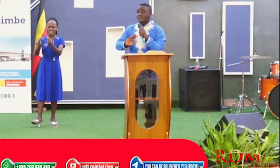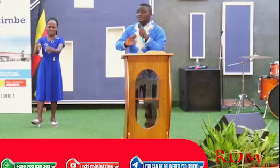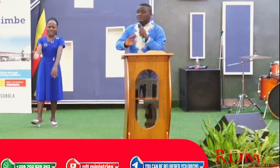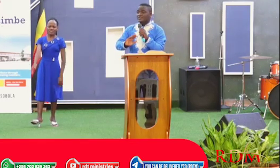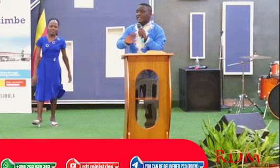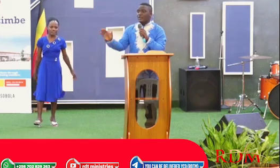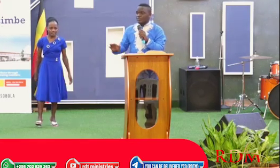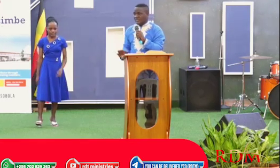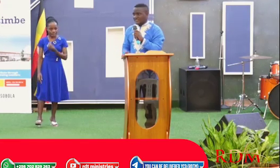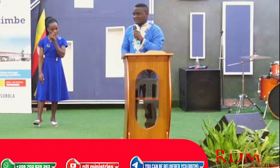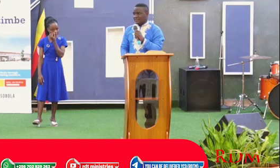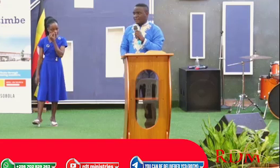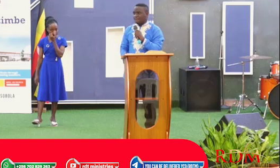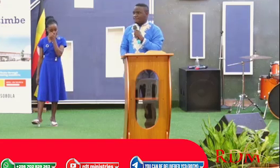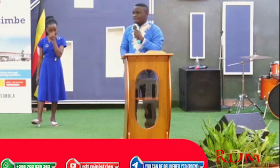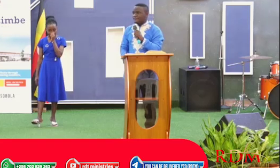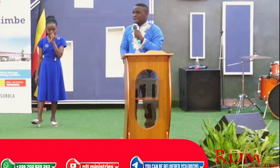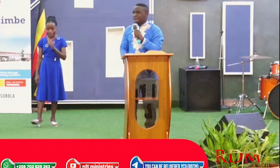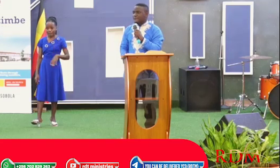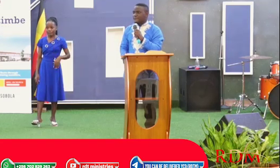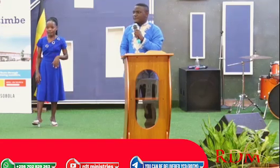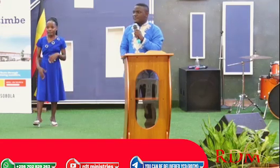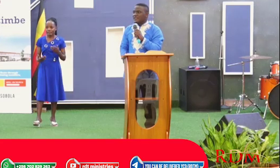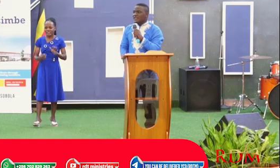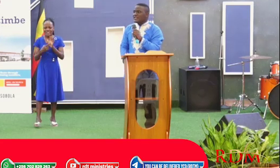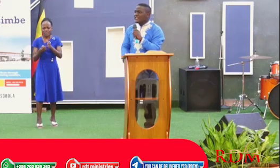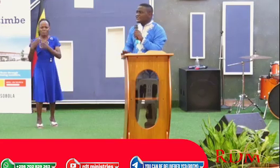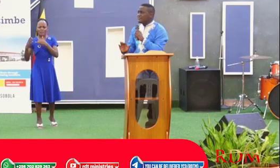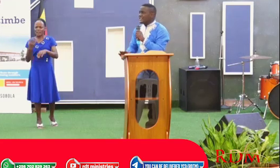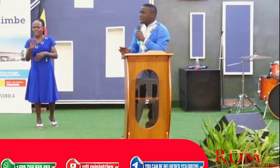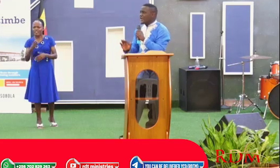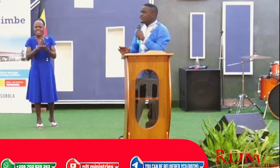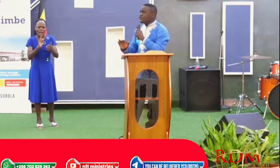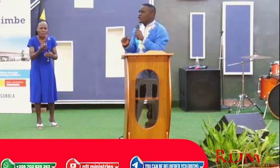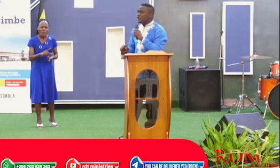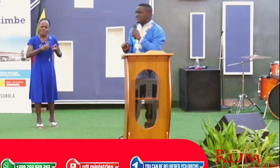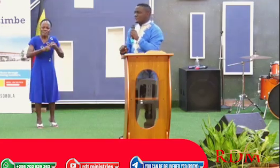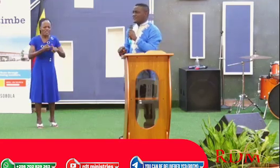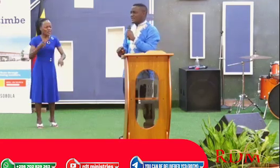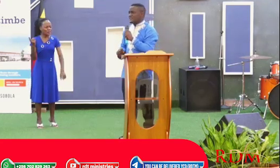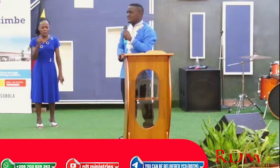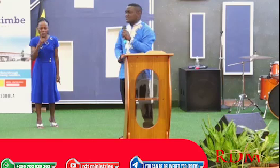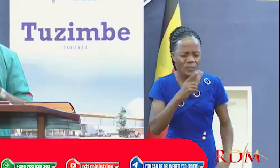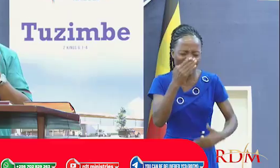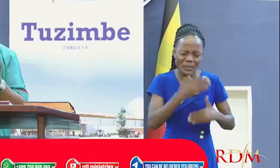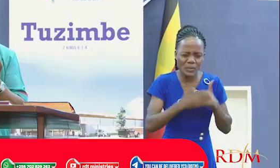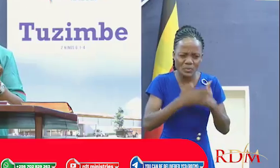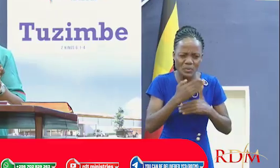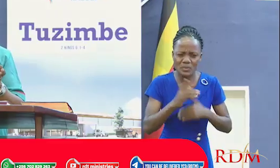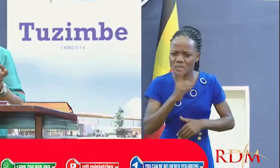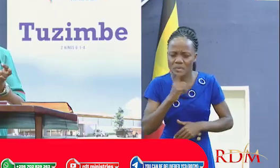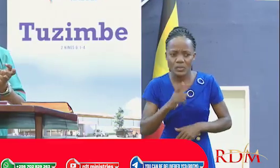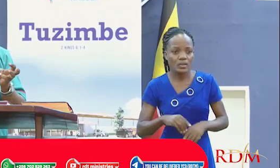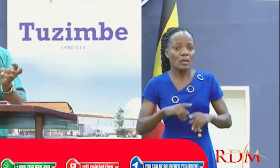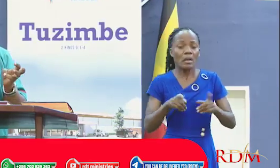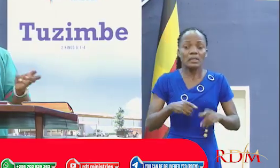can take away your peace. Ne bwabanga badde mukwano gw'onfanfe. Let it be it where your closest friend. Ekisooka gutiisa.